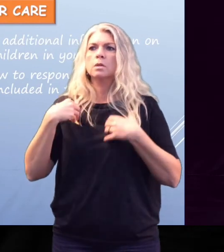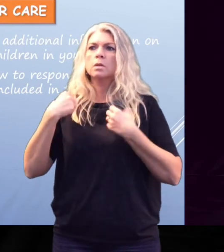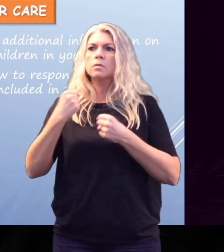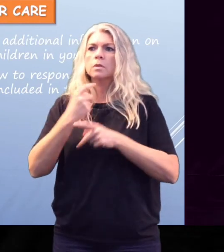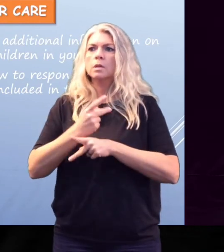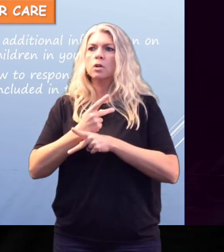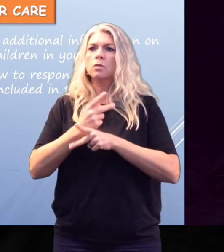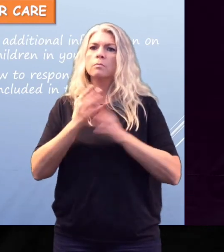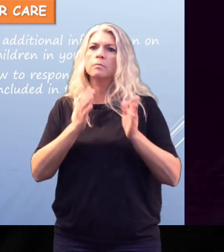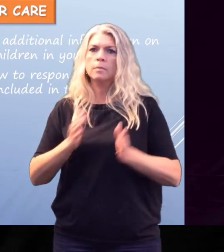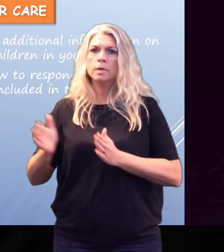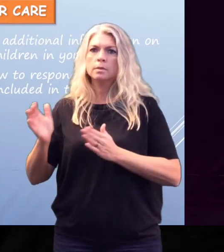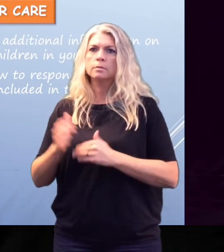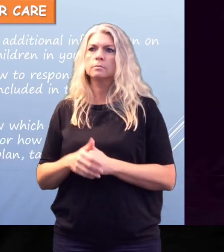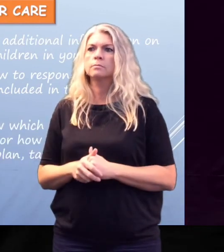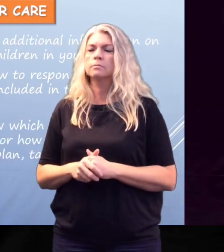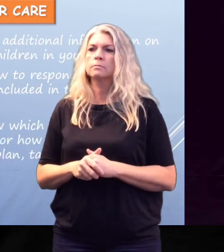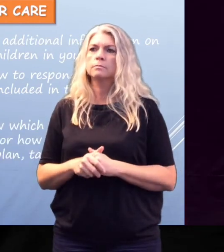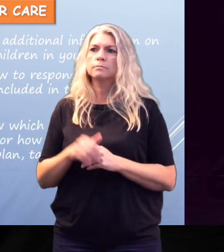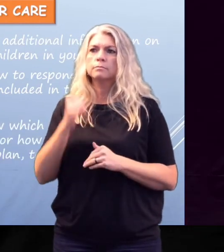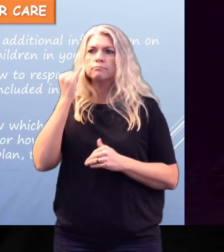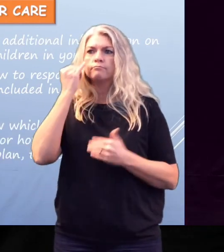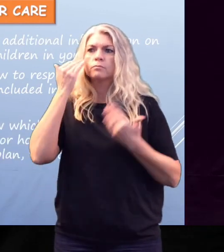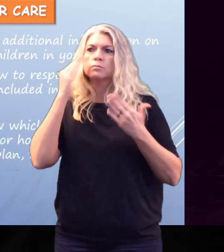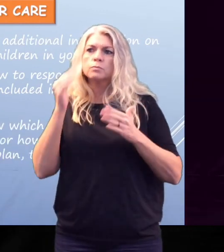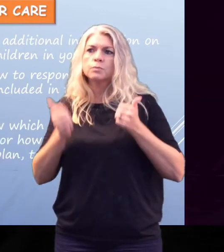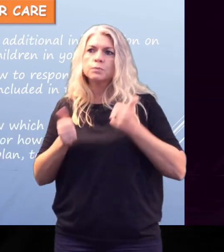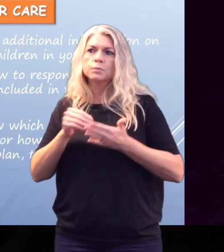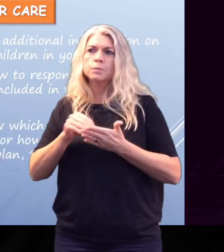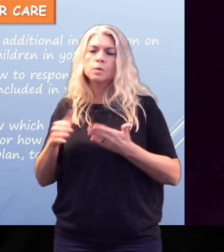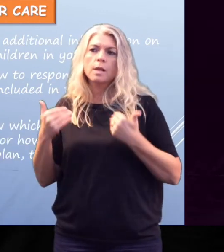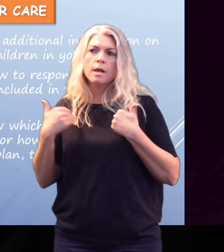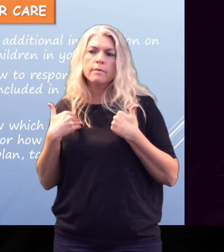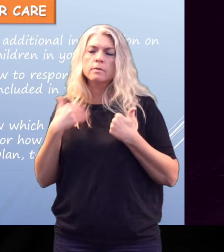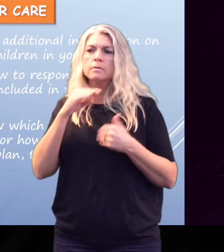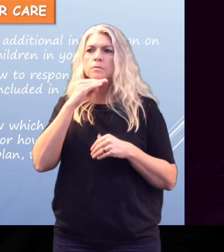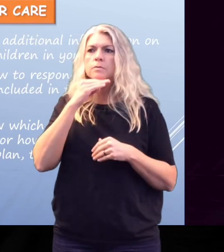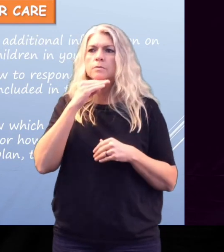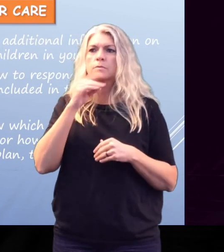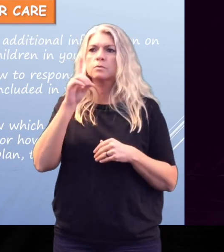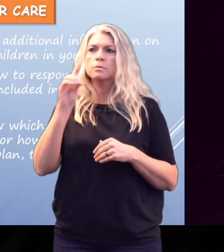plan. If you do not know which children in your care have a seizure